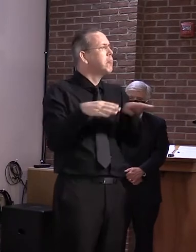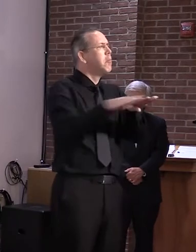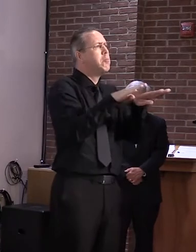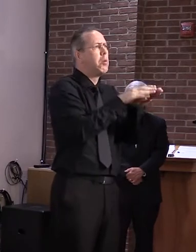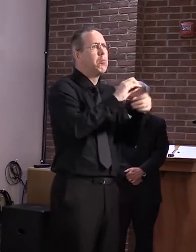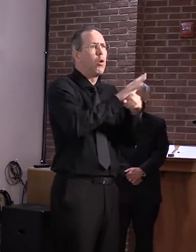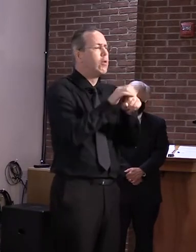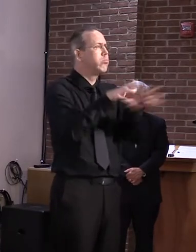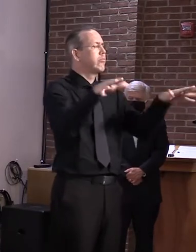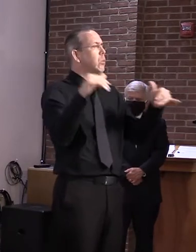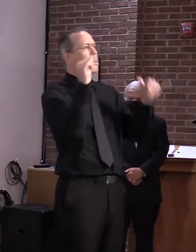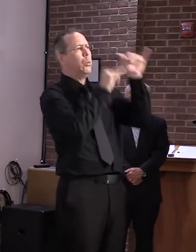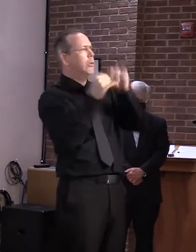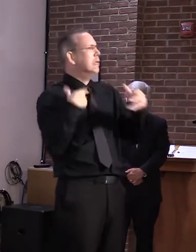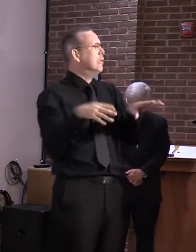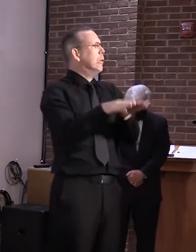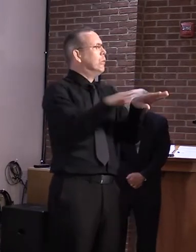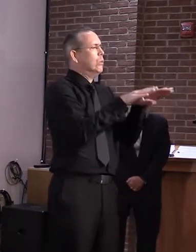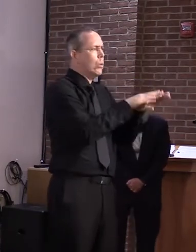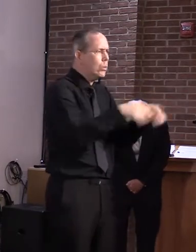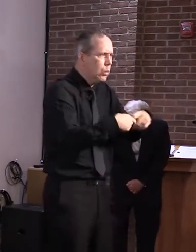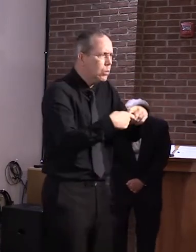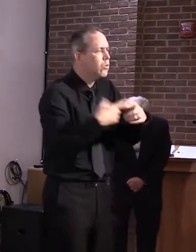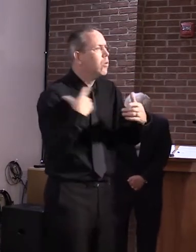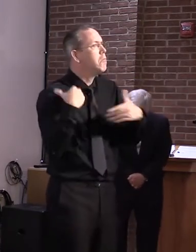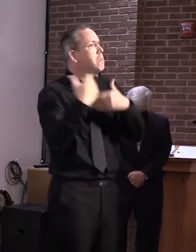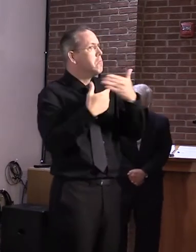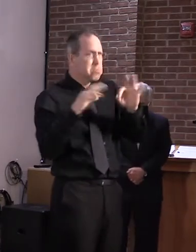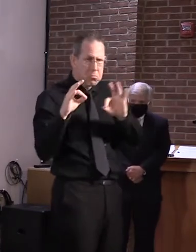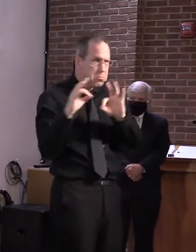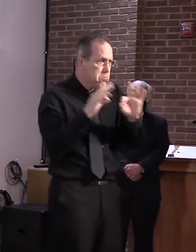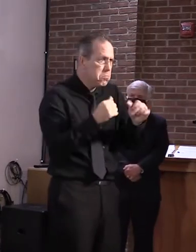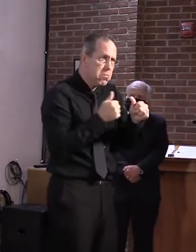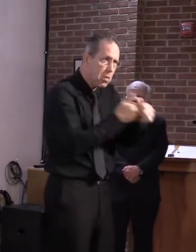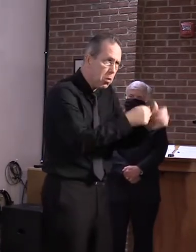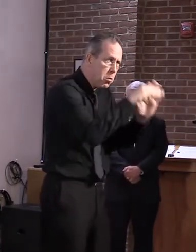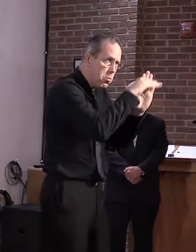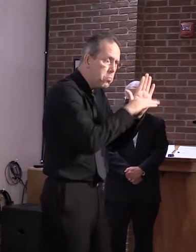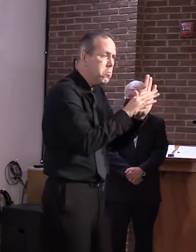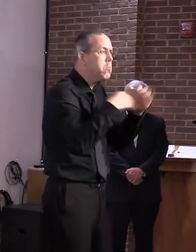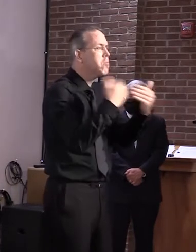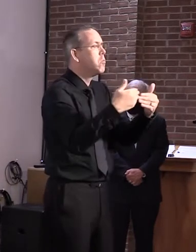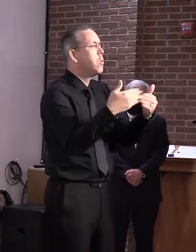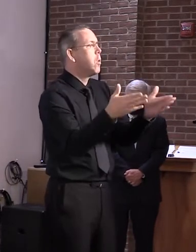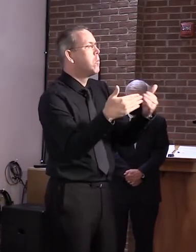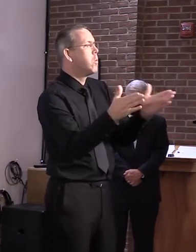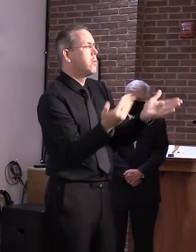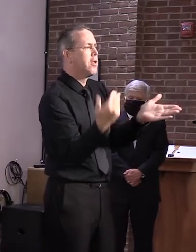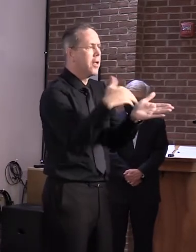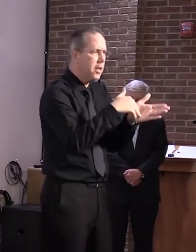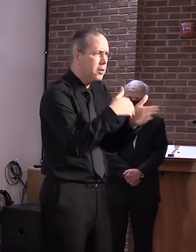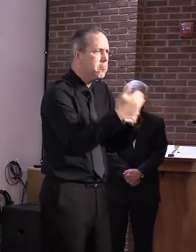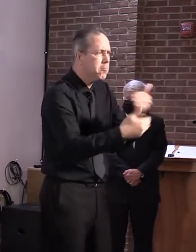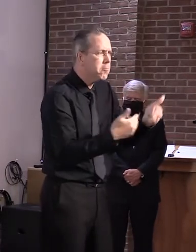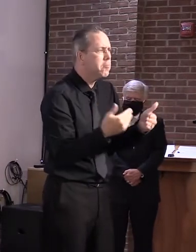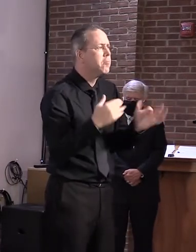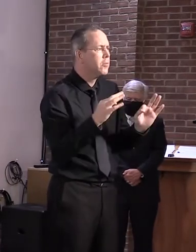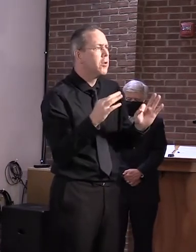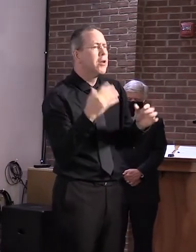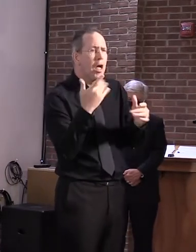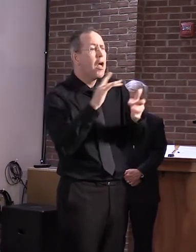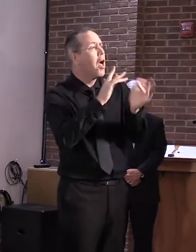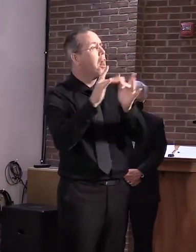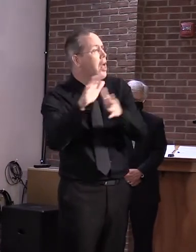our curriculum in a very short period of time. But we really want our students back. We did do it safely,